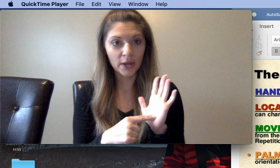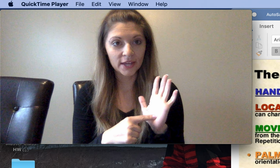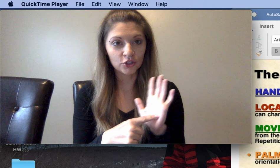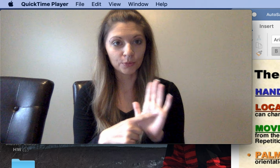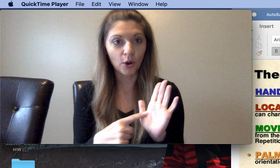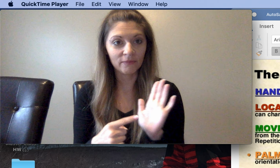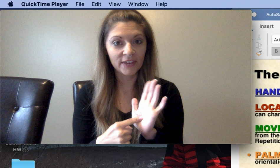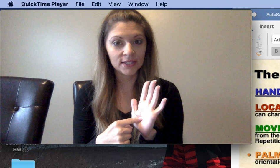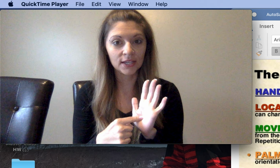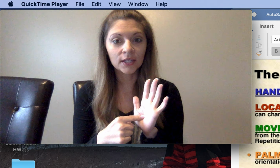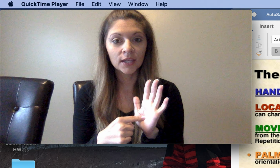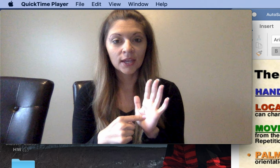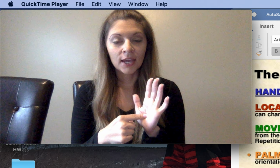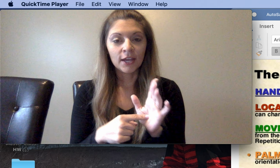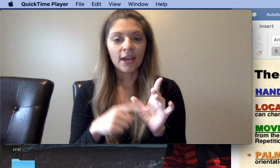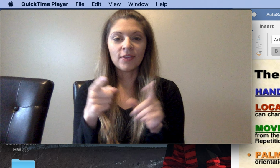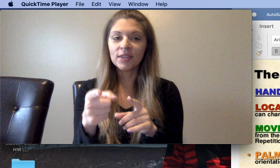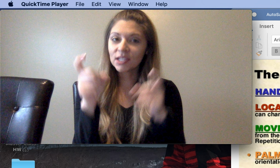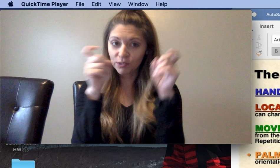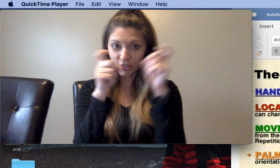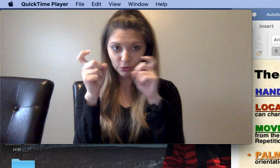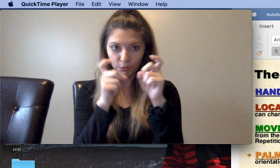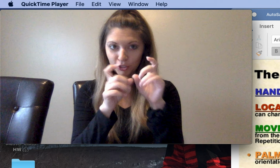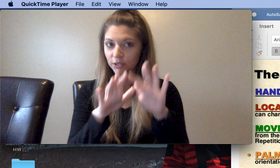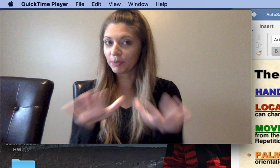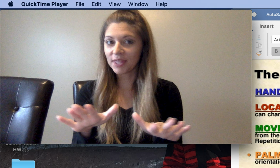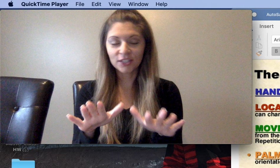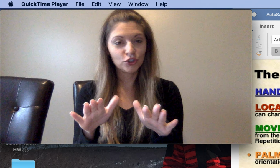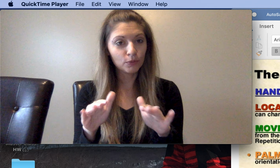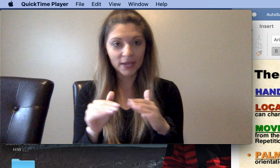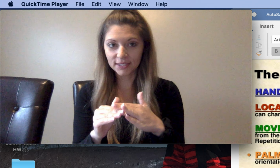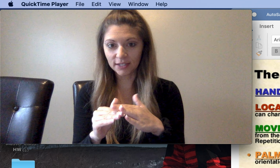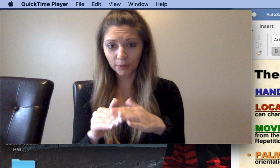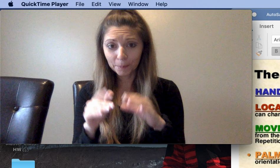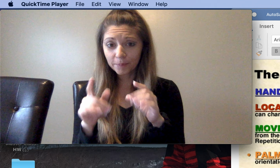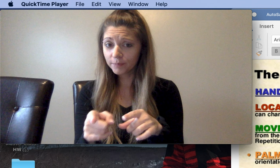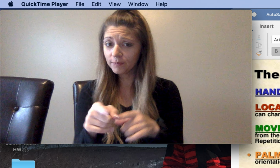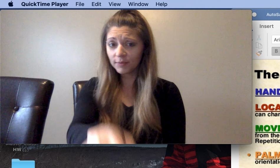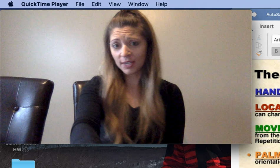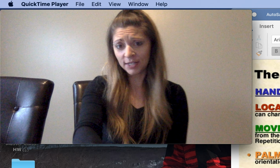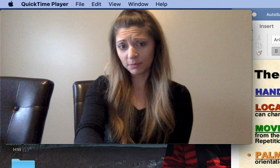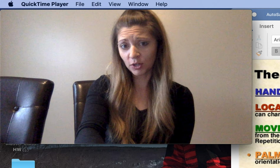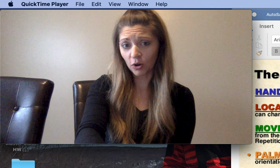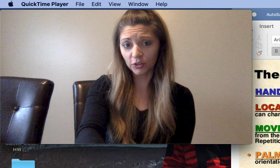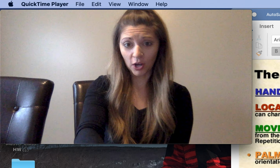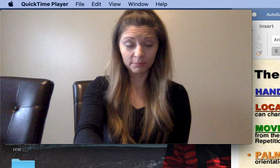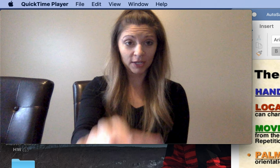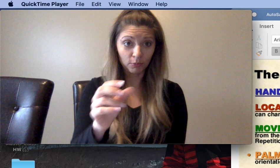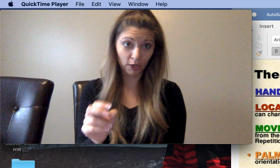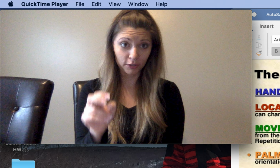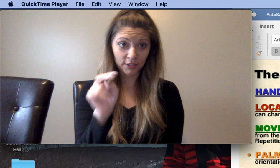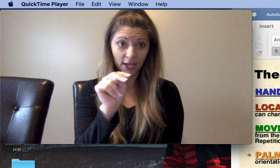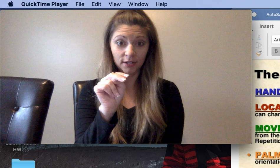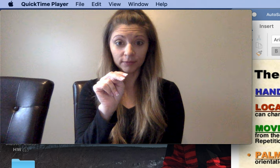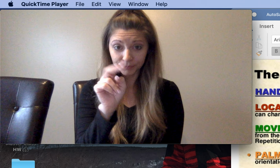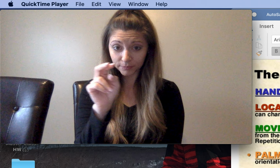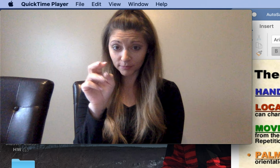which way is your palm facing. And then this is facial expressions, but that's too basic. They need to be called non-manual